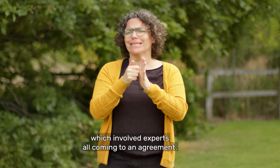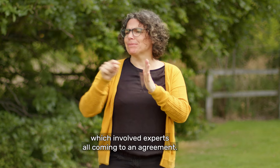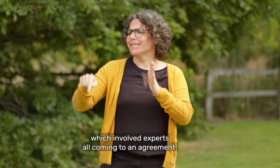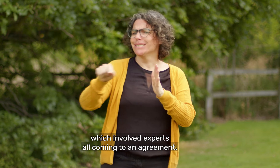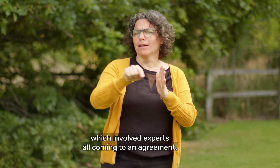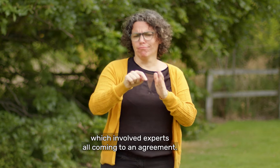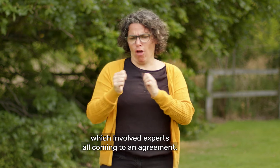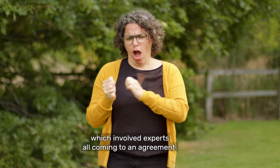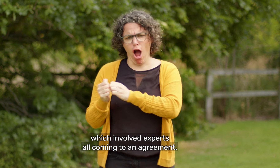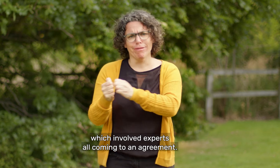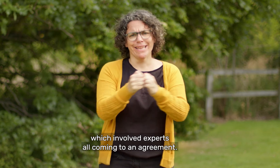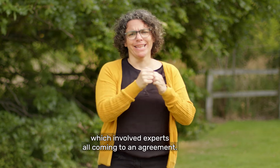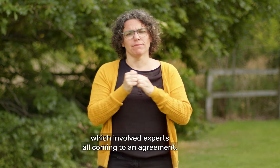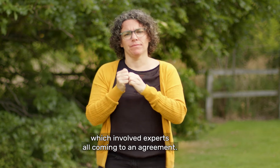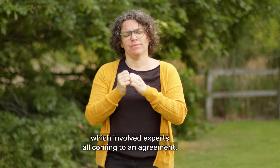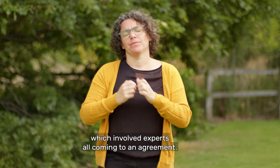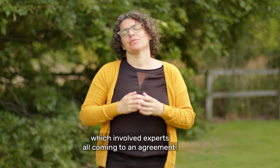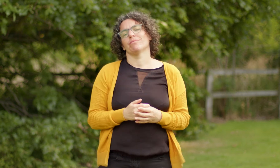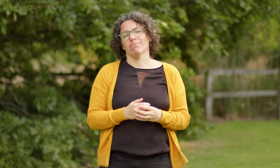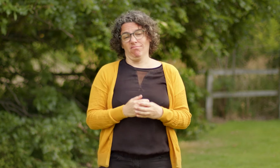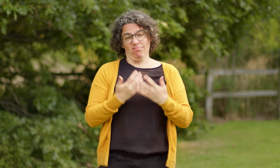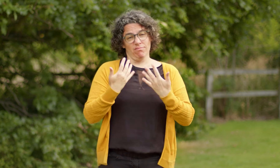which involved experts all coming to an agreement.